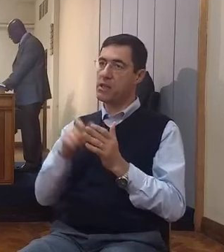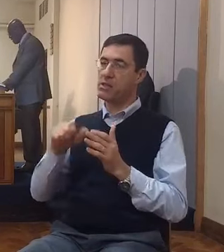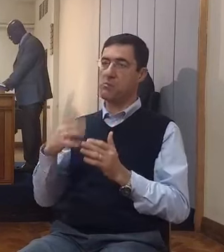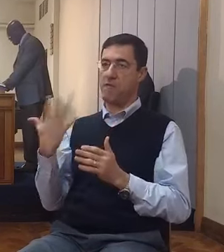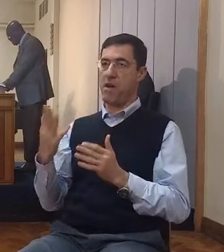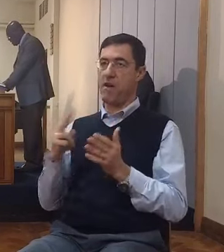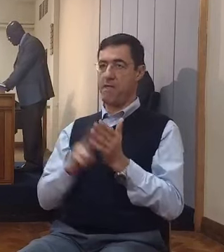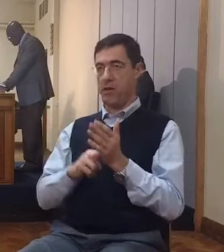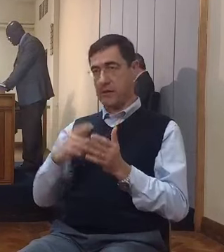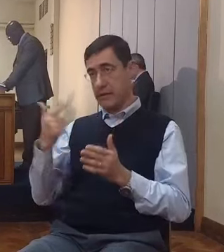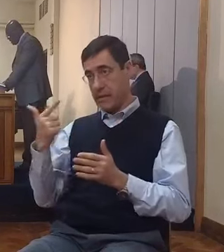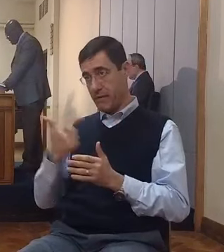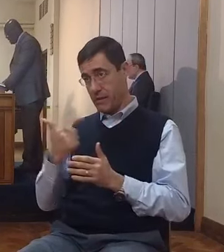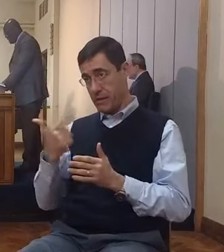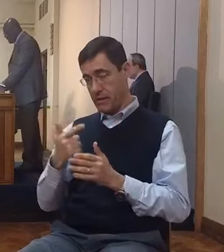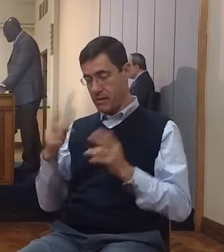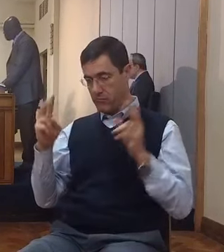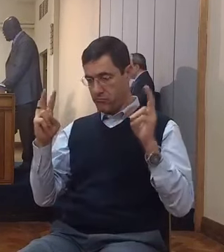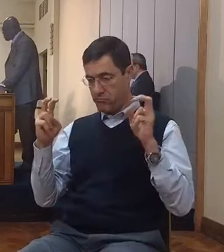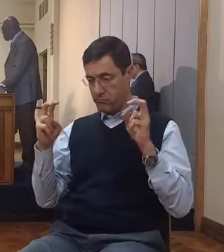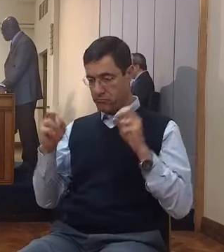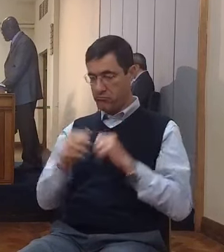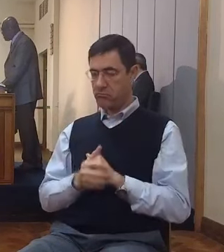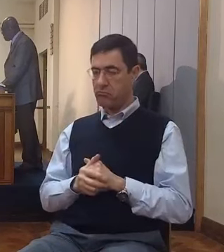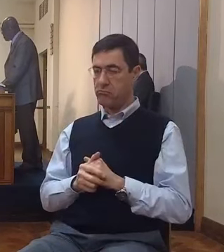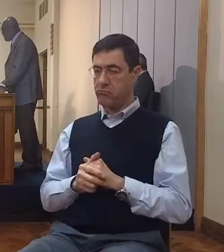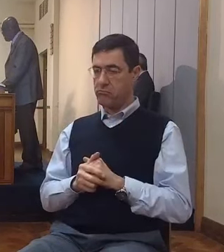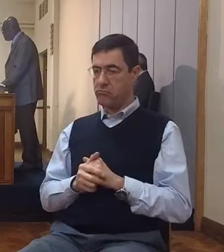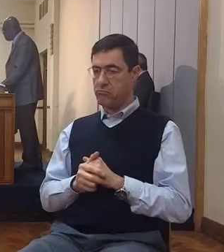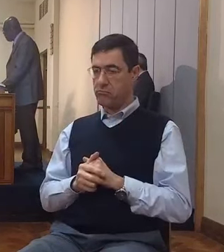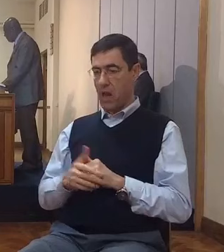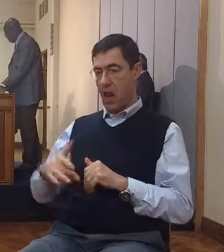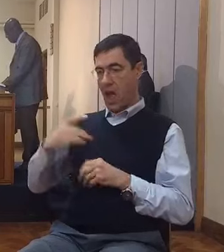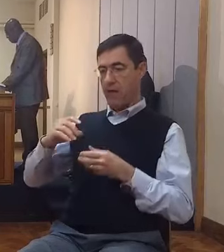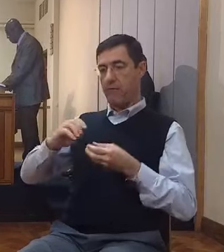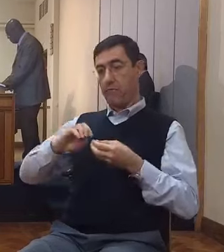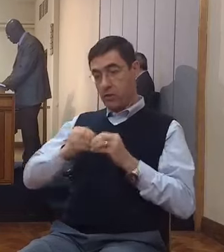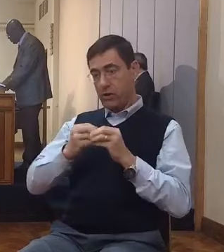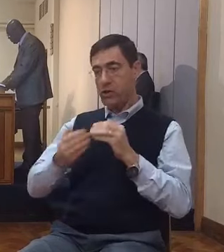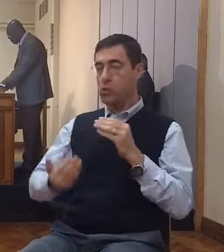2 Corinthians 5:17, titled The Recreation of Life.